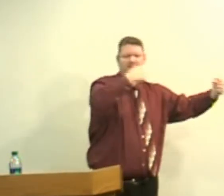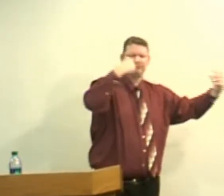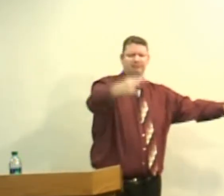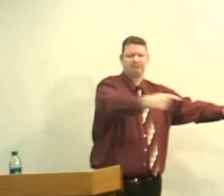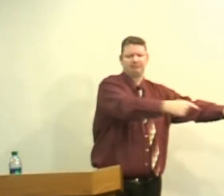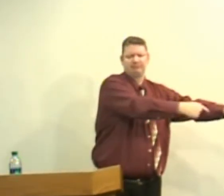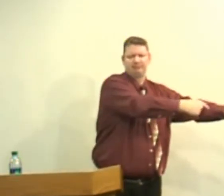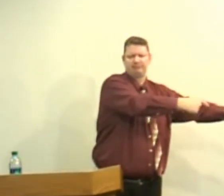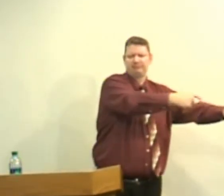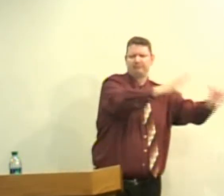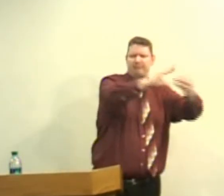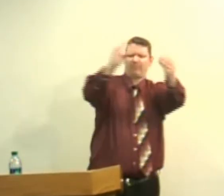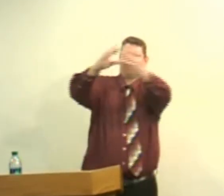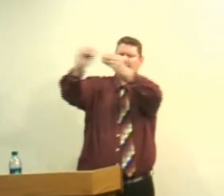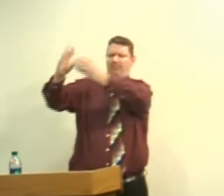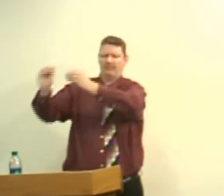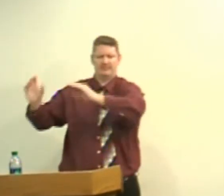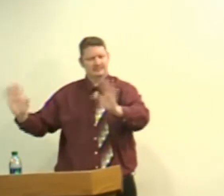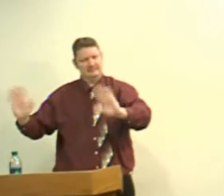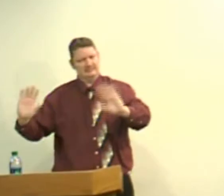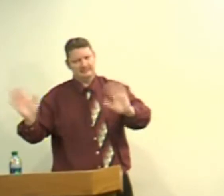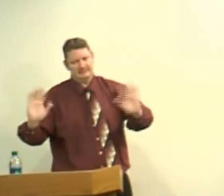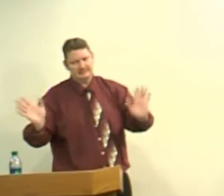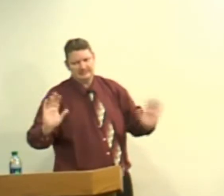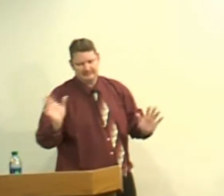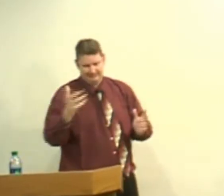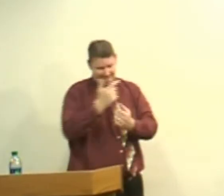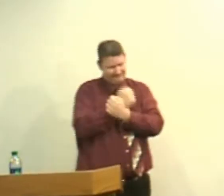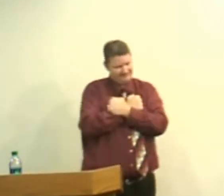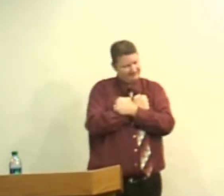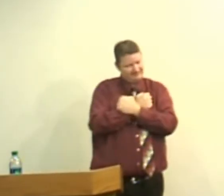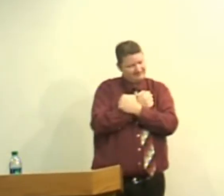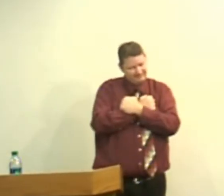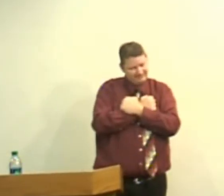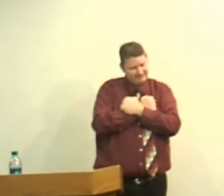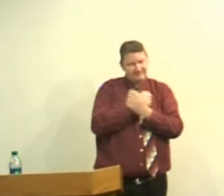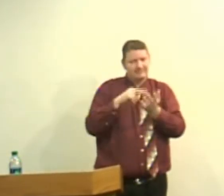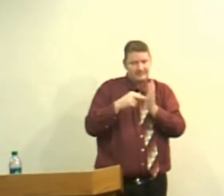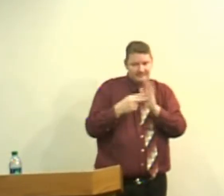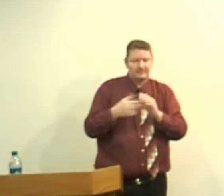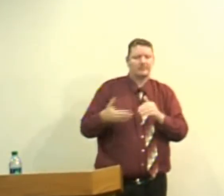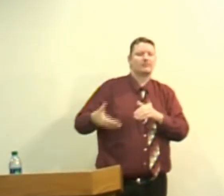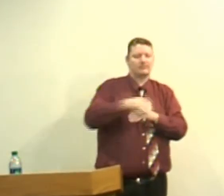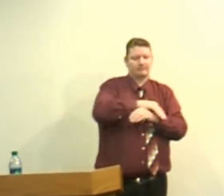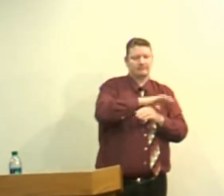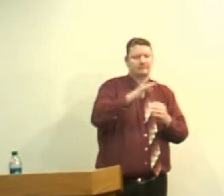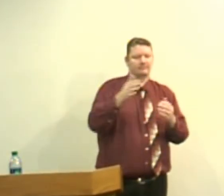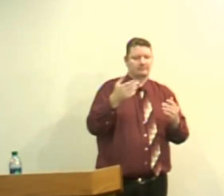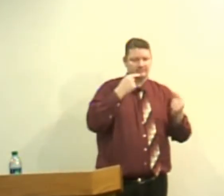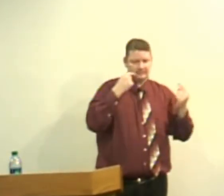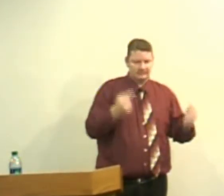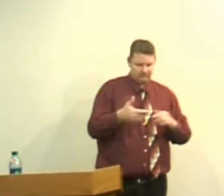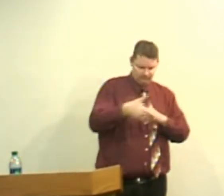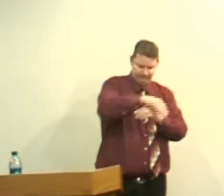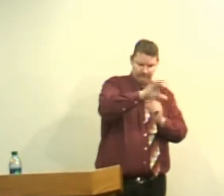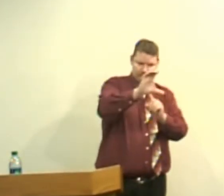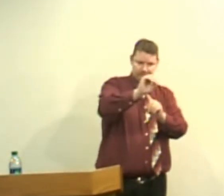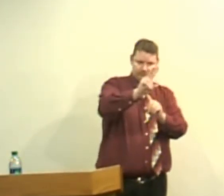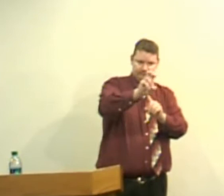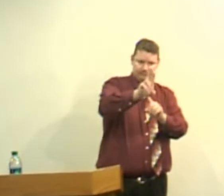You know, love doesn't go about talking about the sins, or discussing about the sins of one another. It means that love covers a multitude